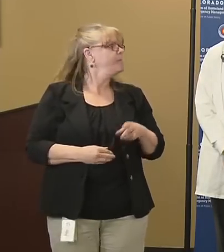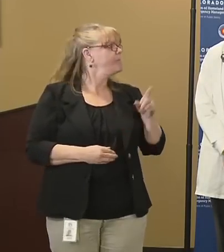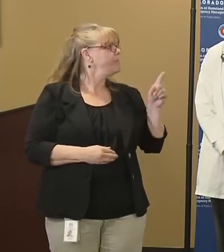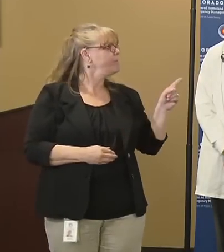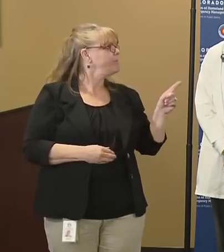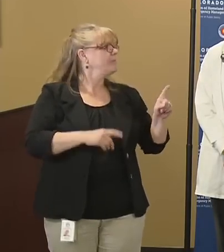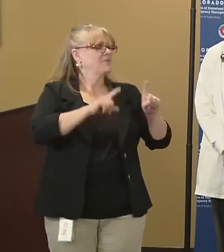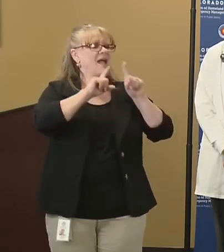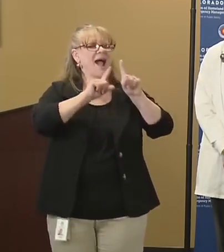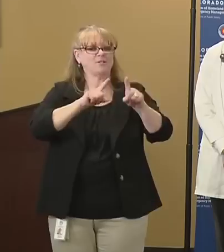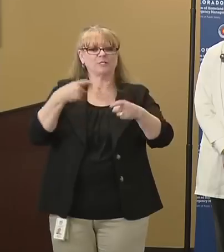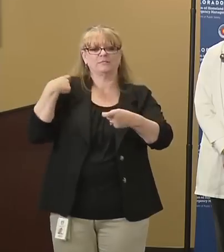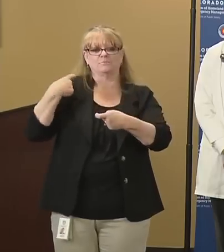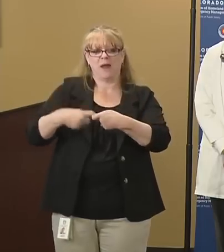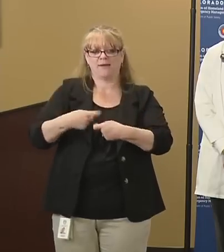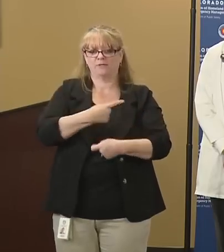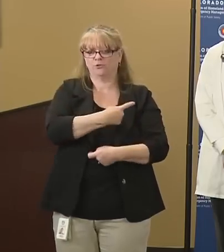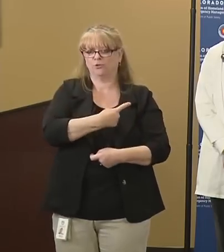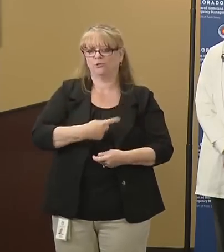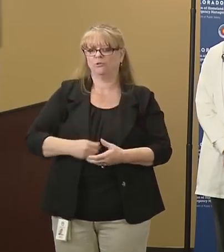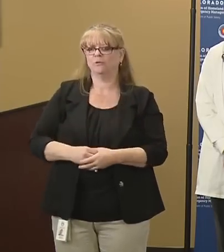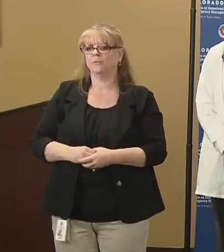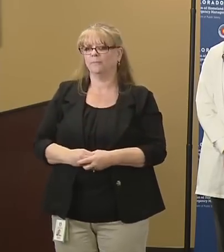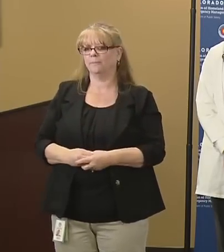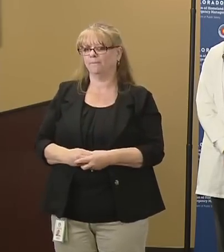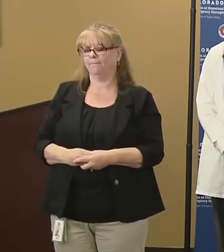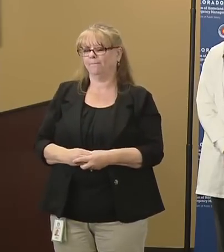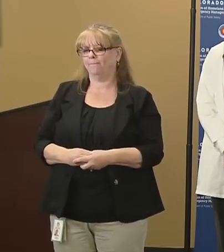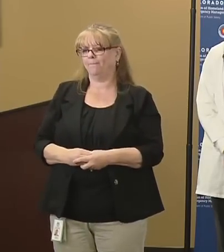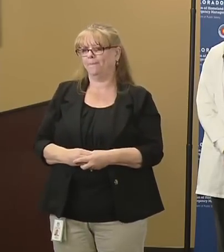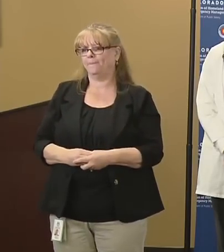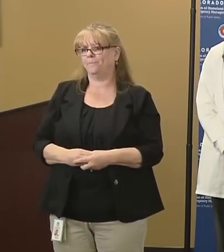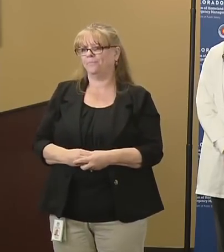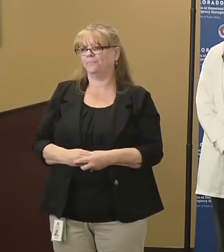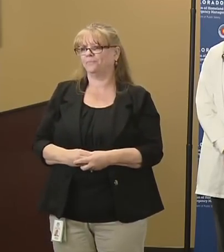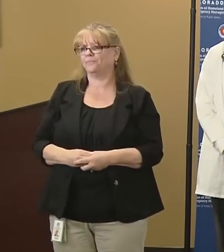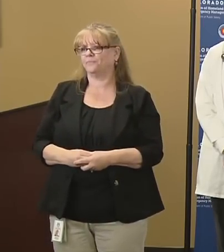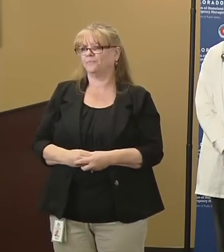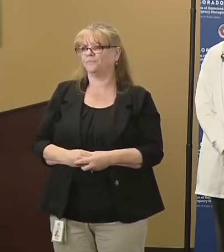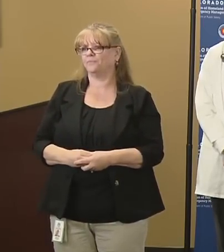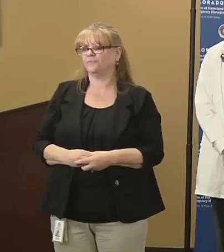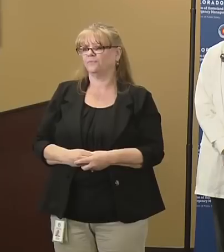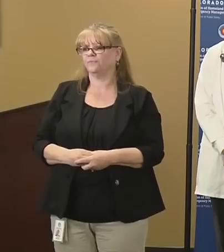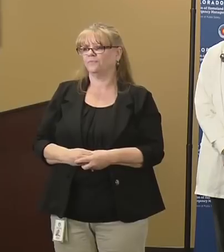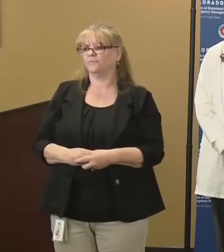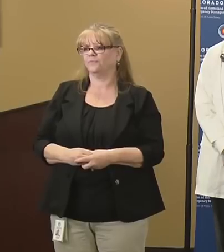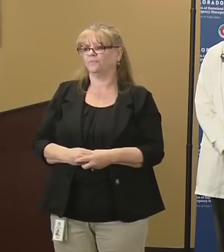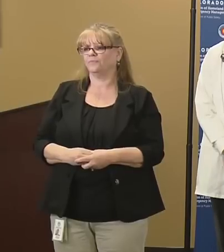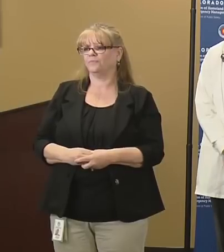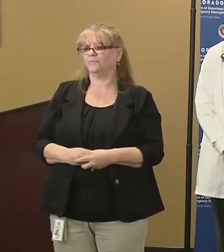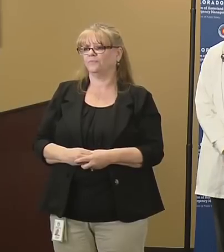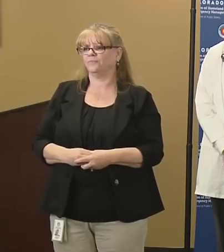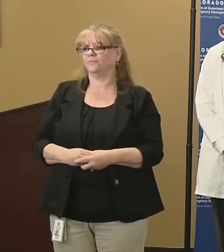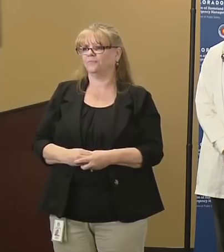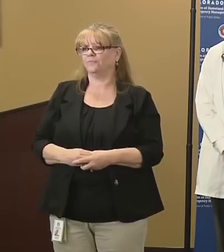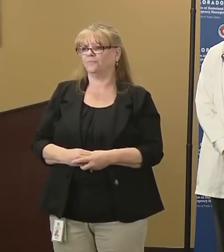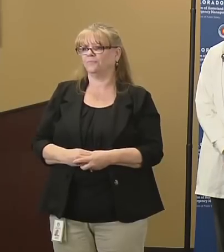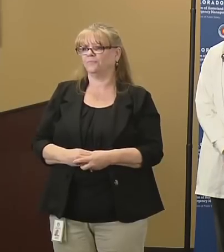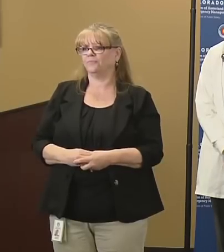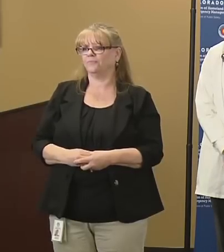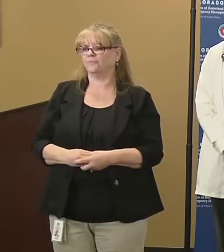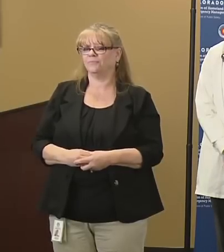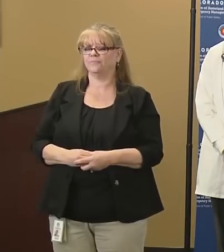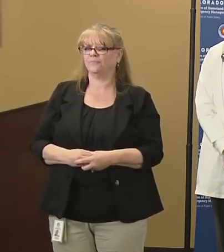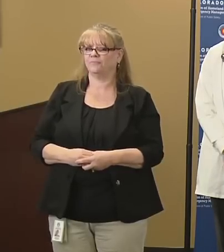expertos analizando la situación y tomando las medidas necesarias para detener la propagación,